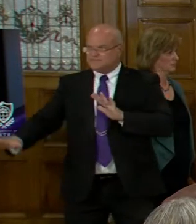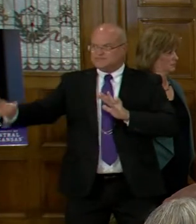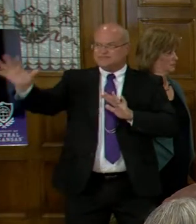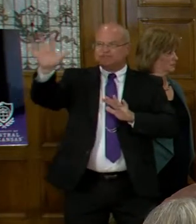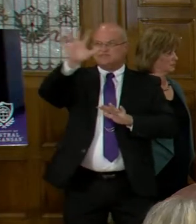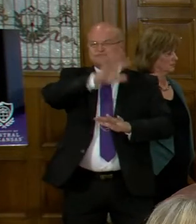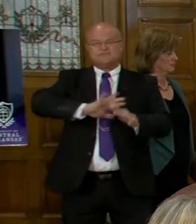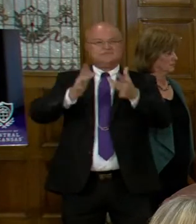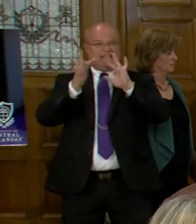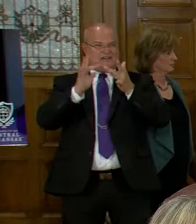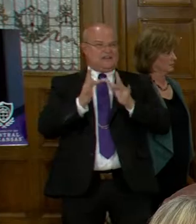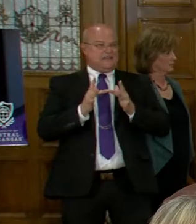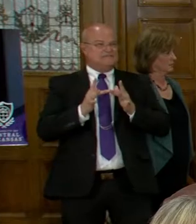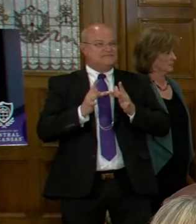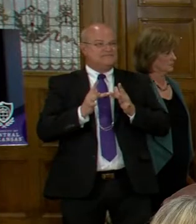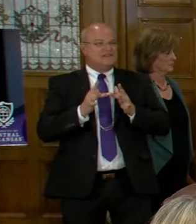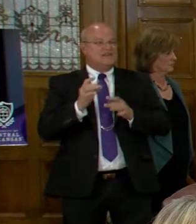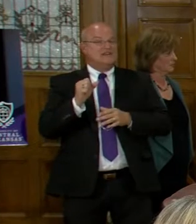internet.